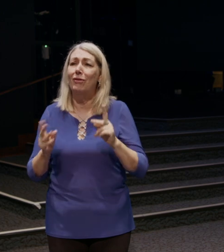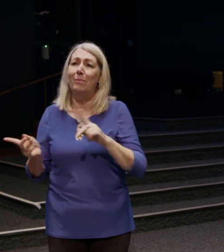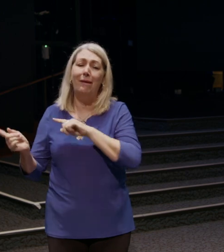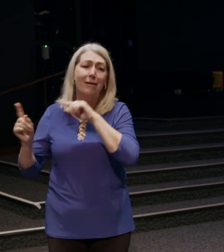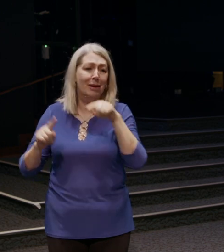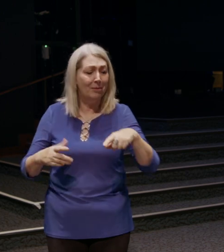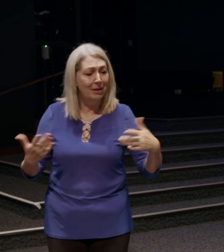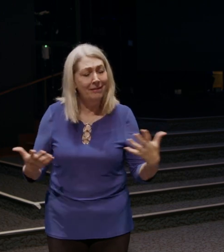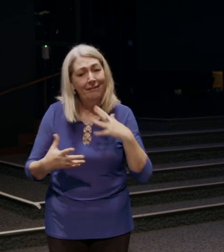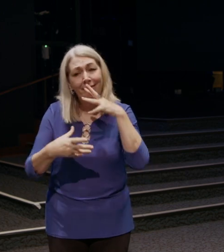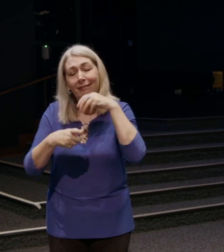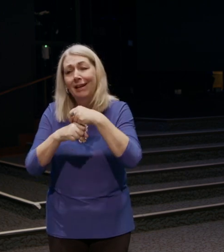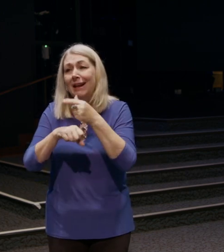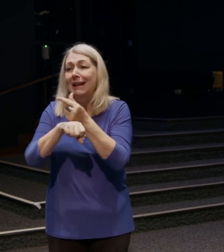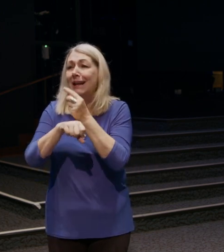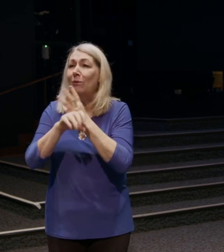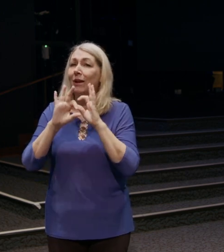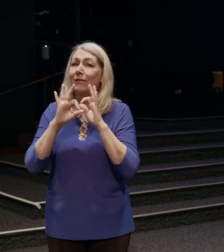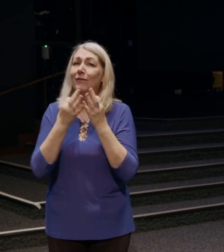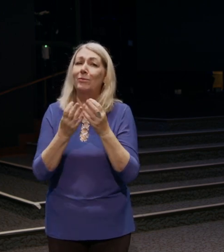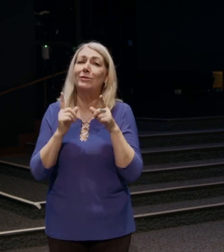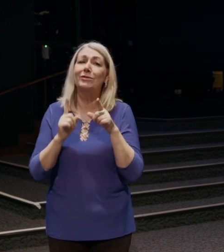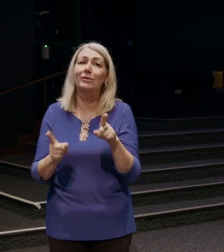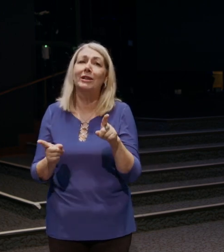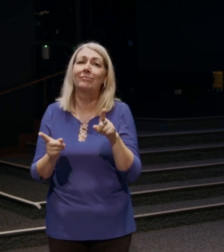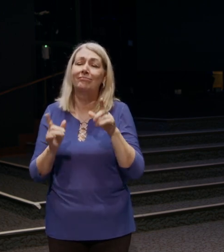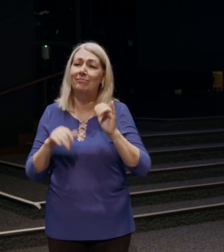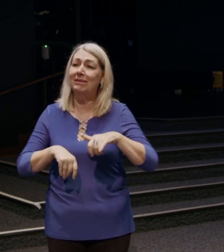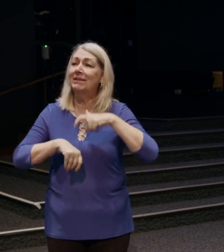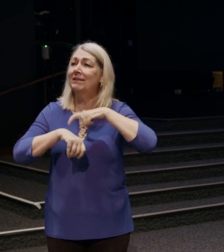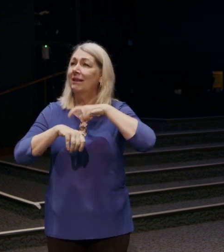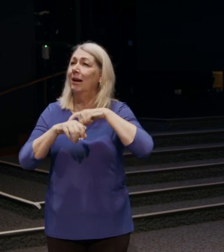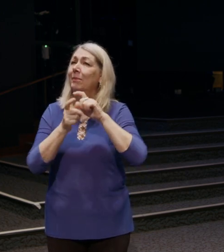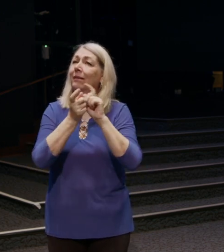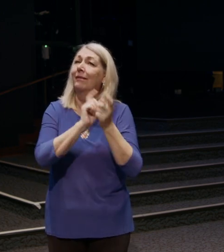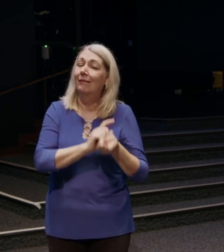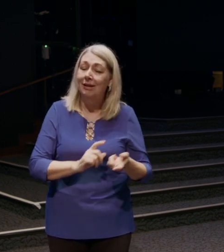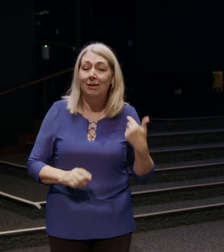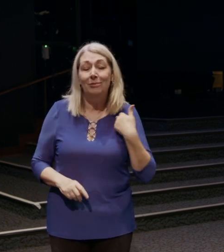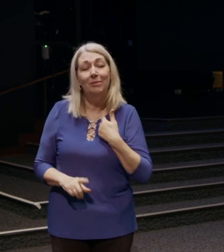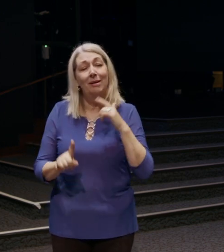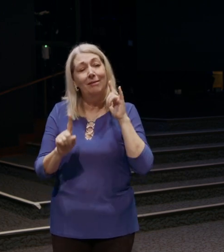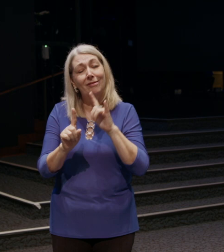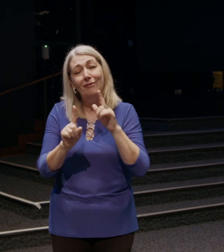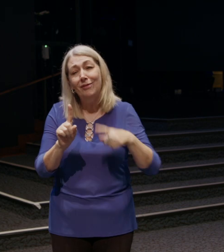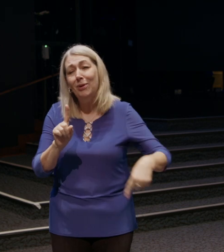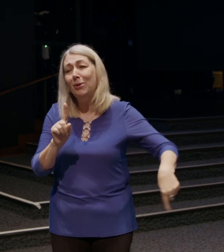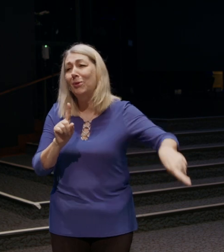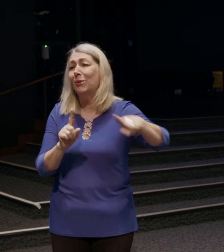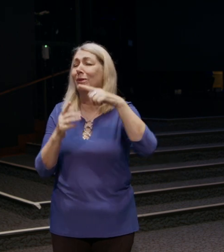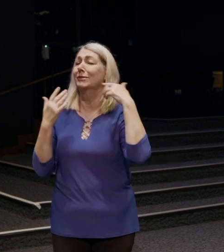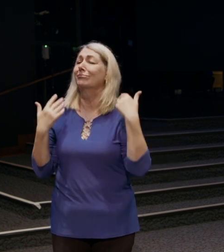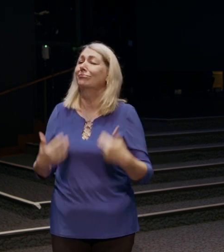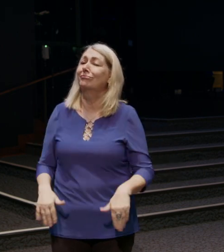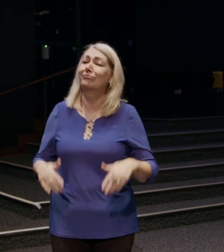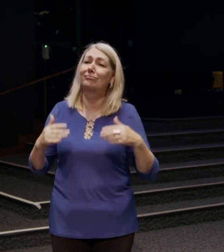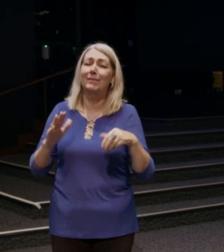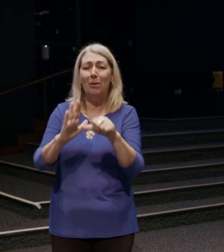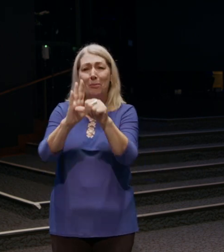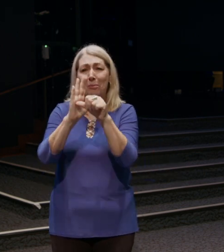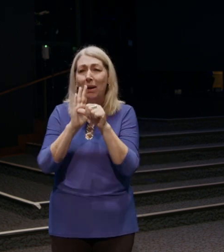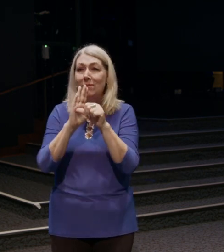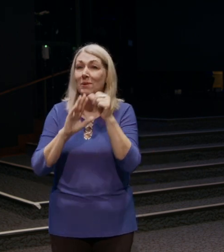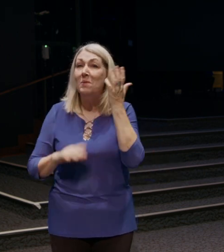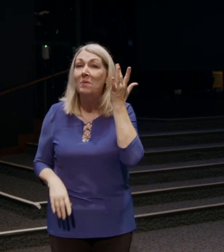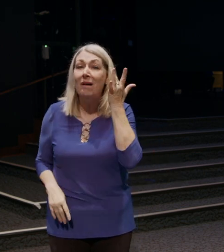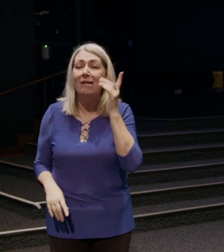Gateway family during these days. We love you. We're so very, very impressed with